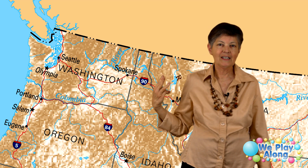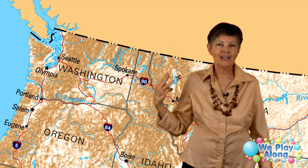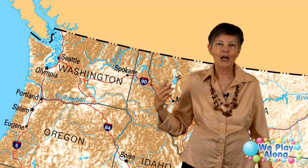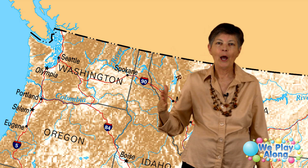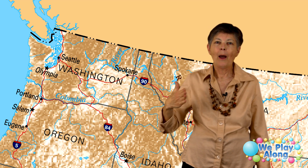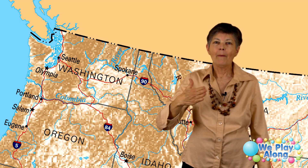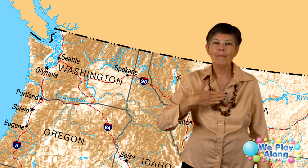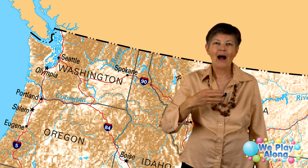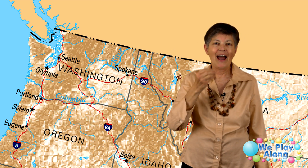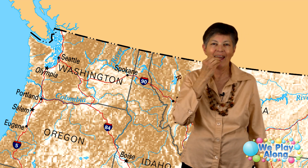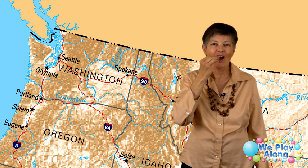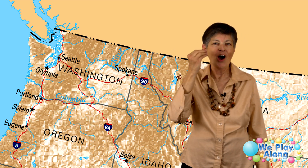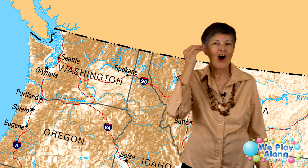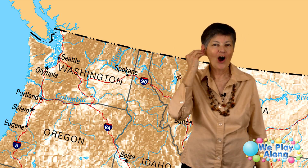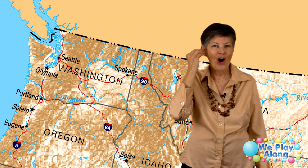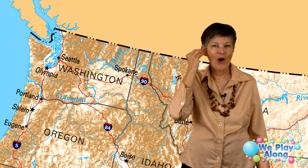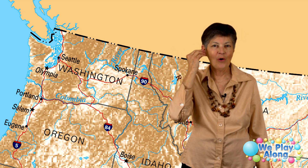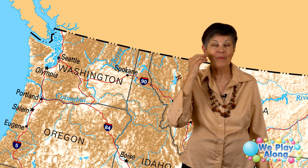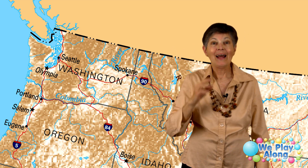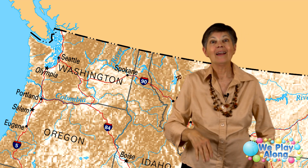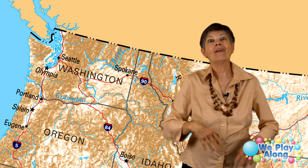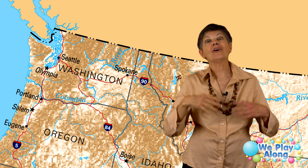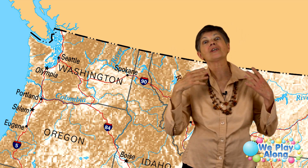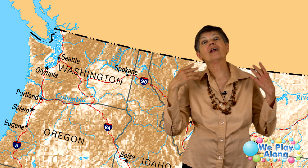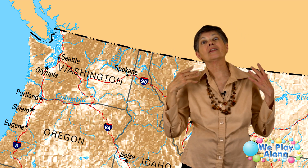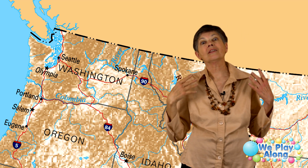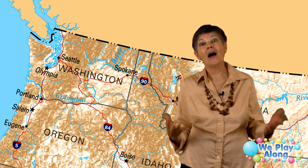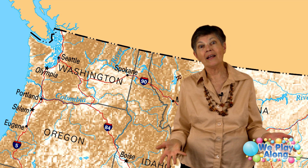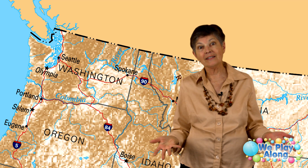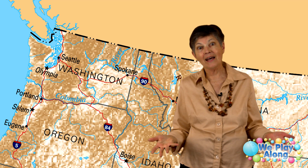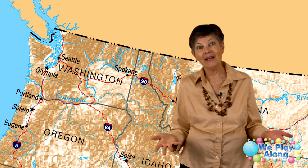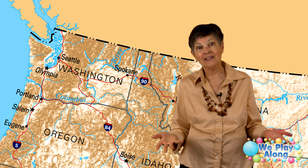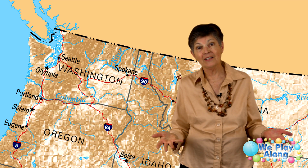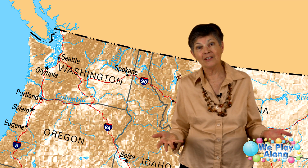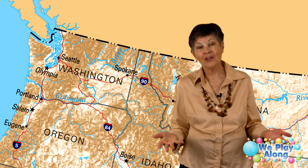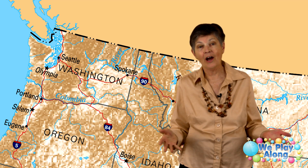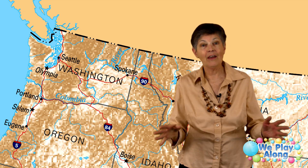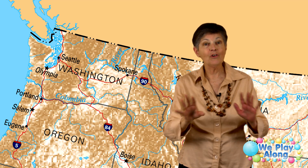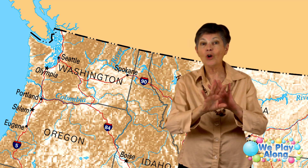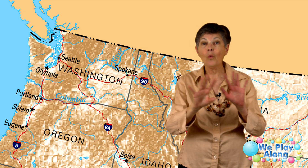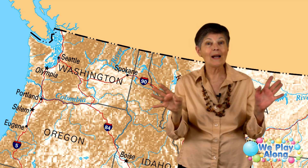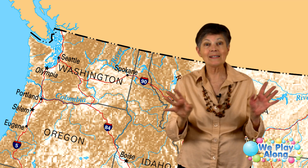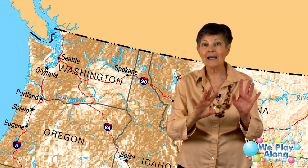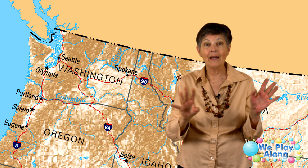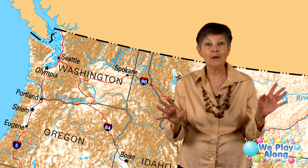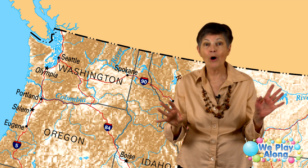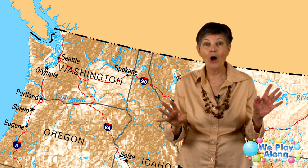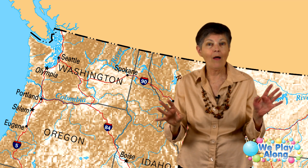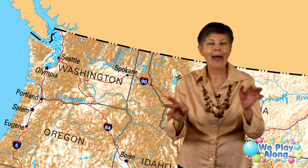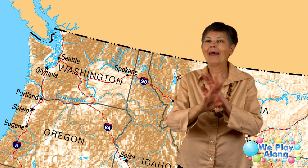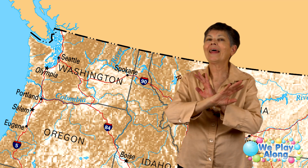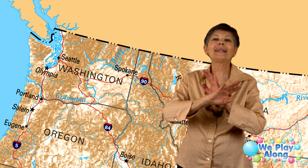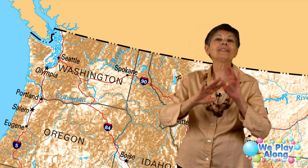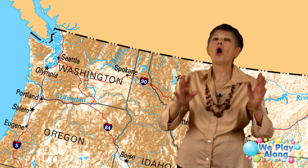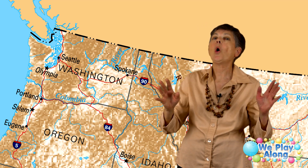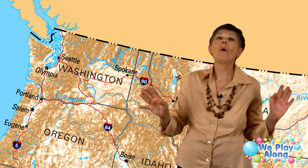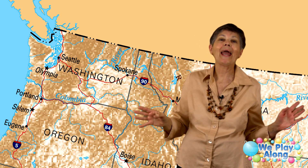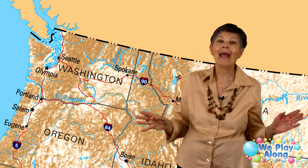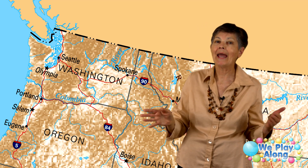Washington, my home. Now there's a lot of signs in this song. If you don't want to sign them all, that's okay.